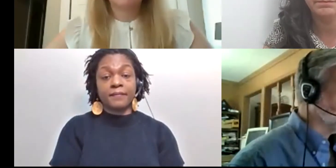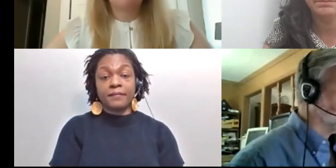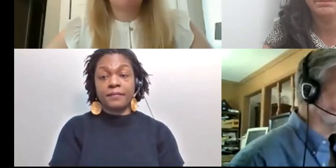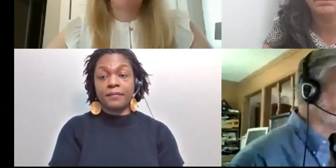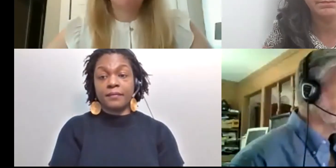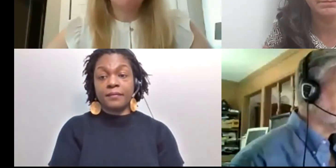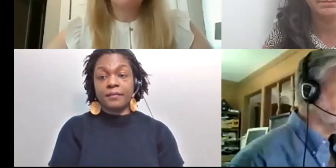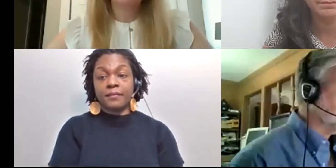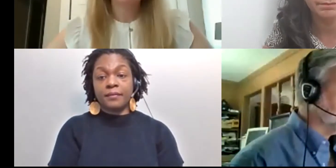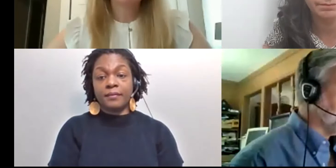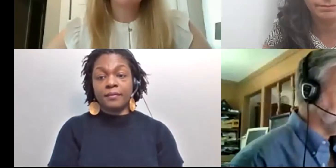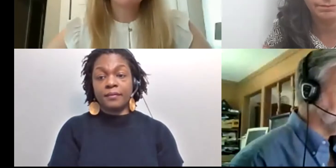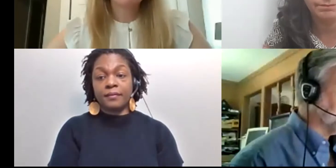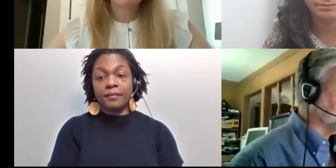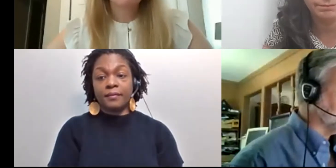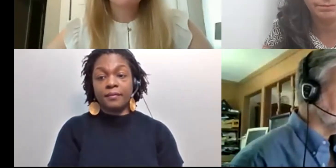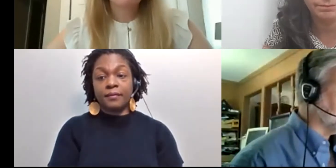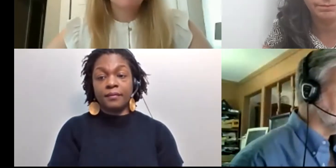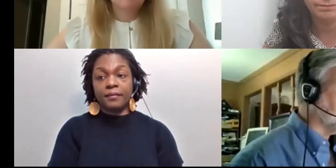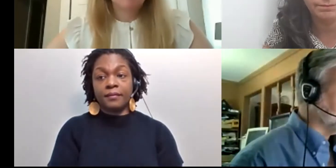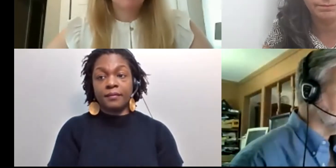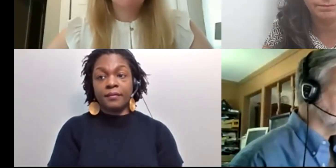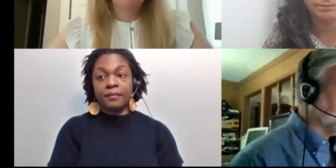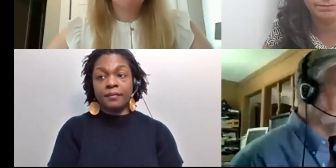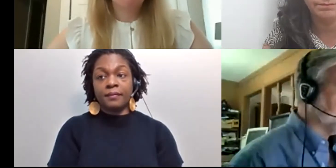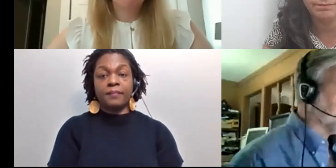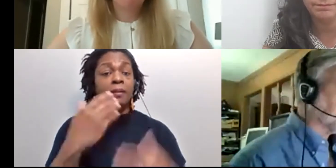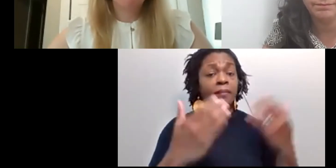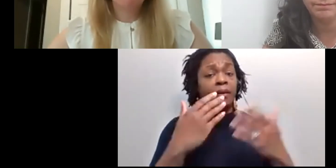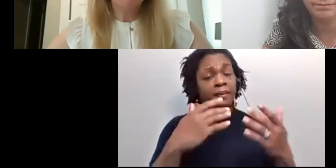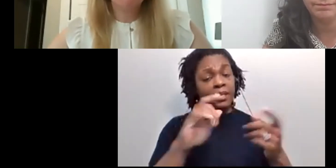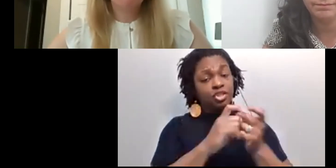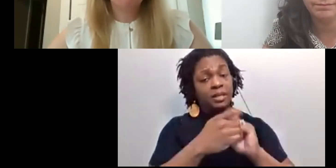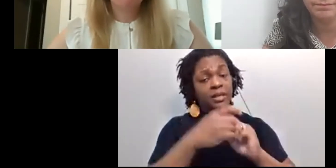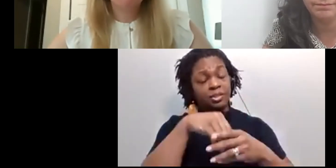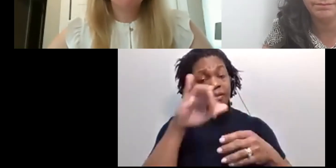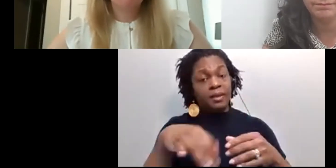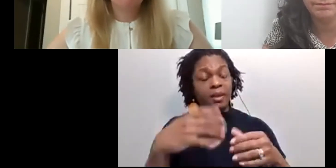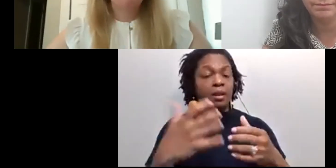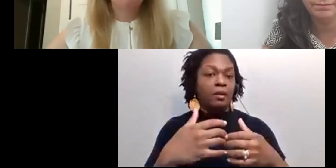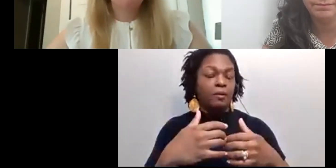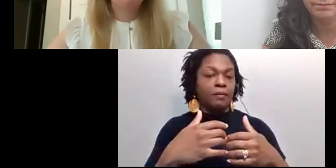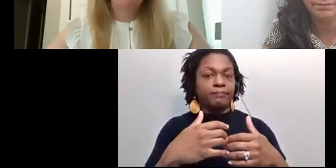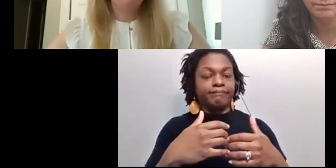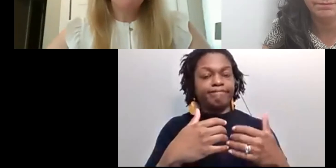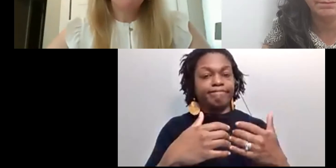I'm just, maybe they've changed and they're much more